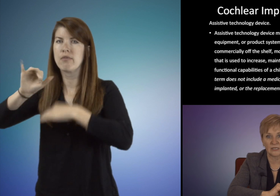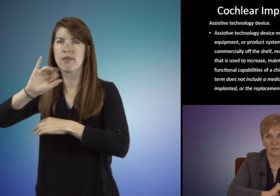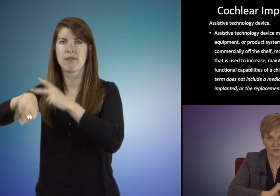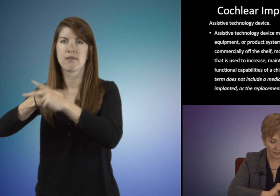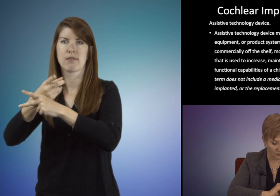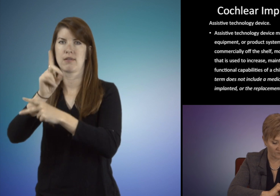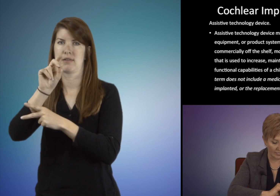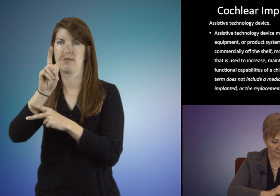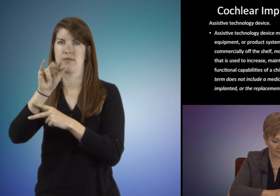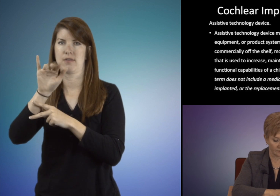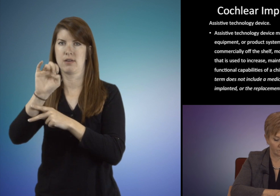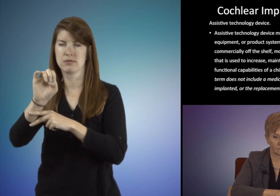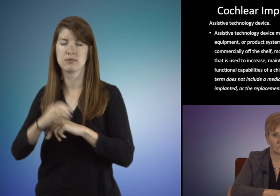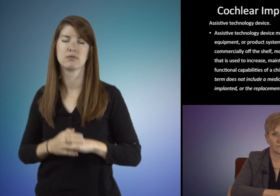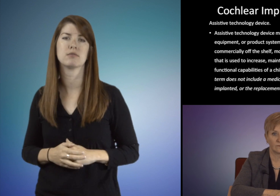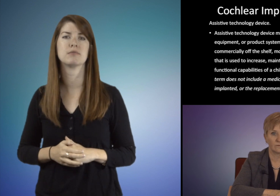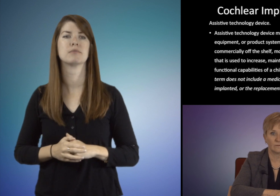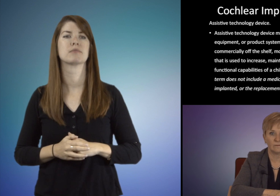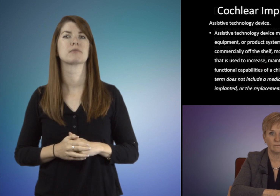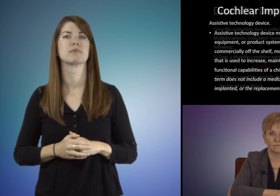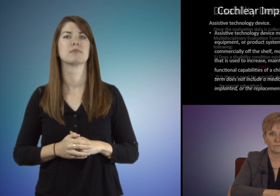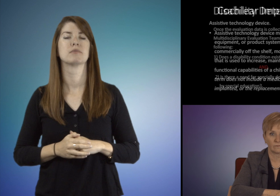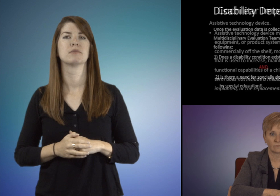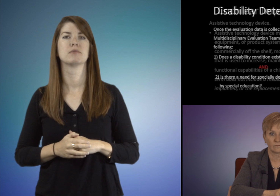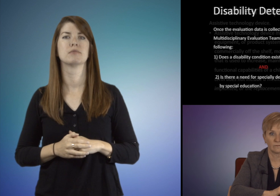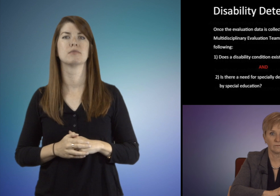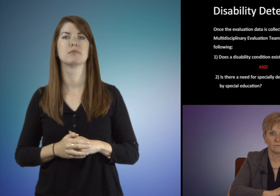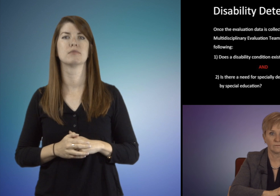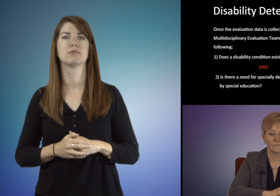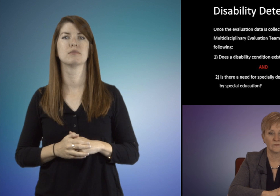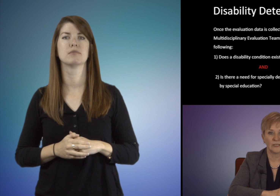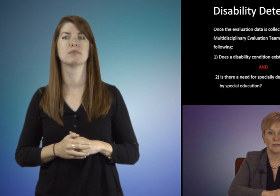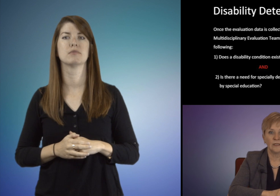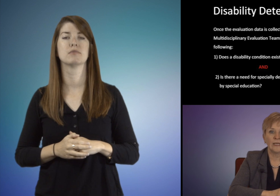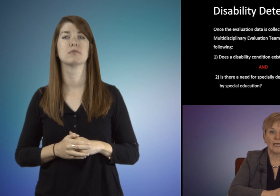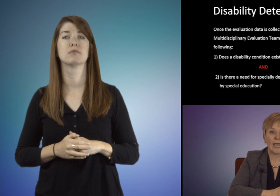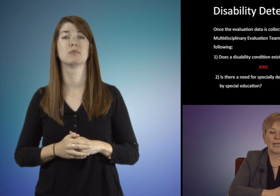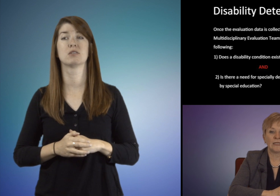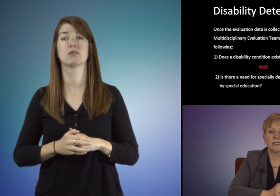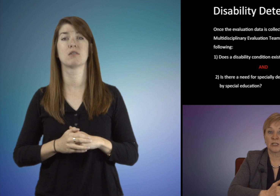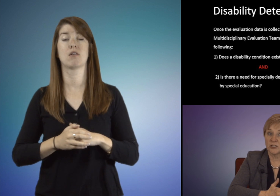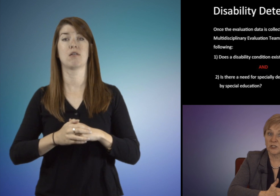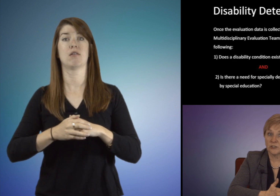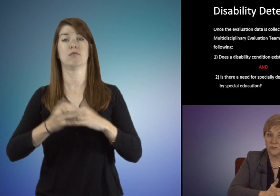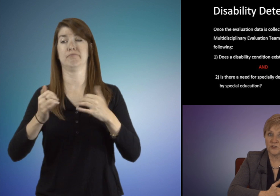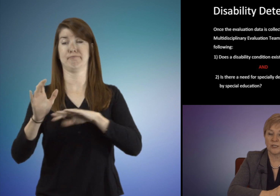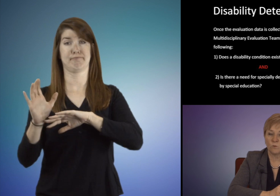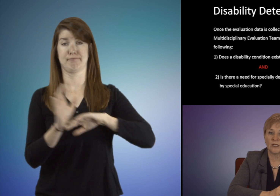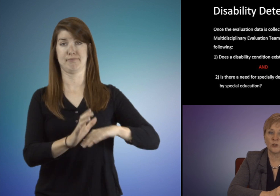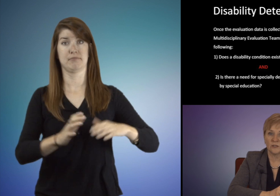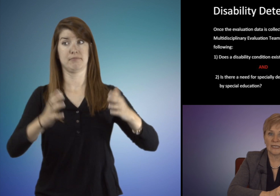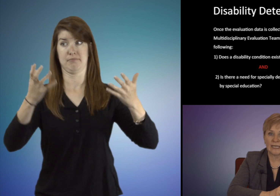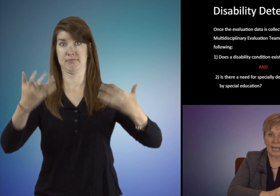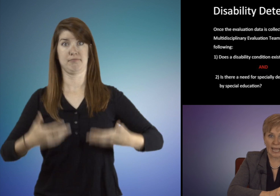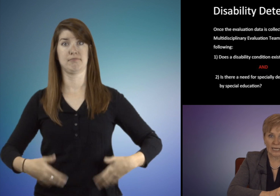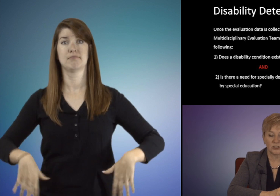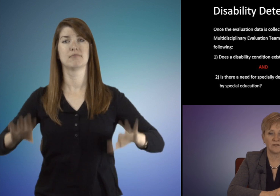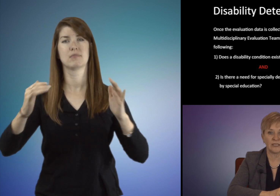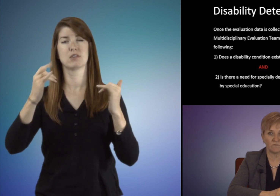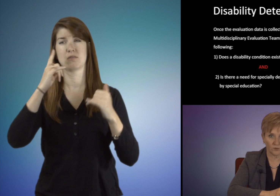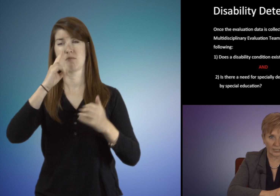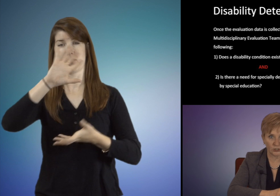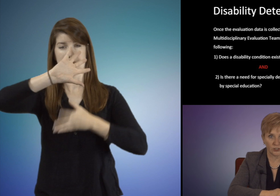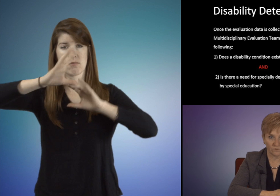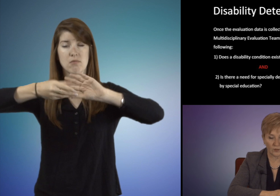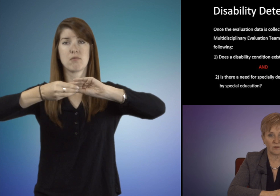replacement of such a device. And in conclusion, when looking at